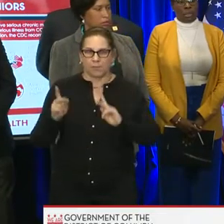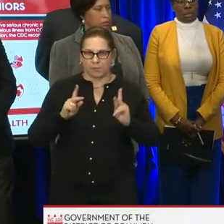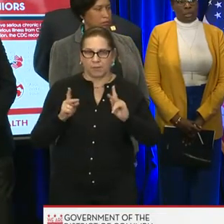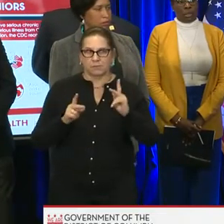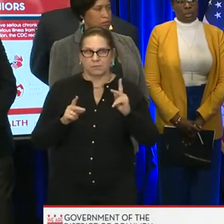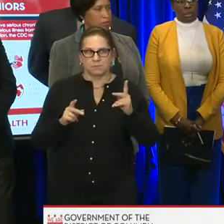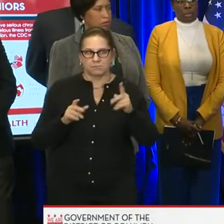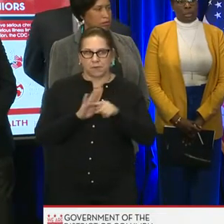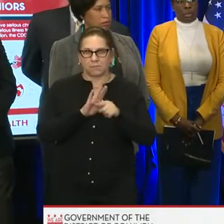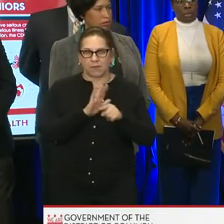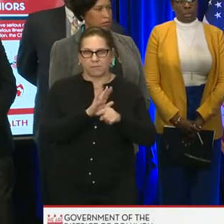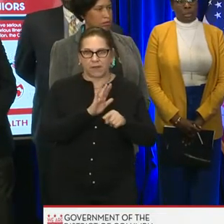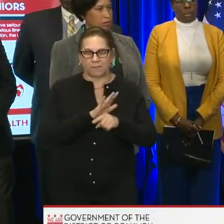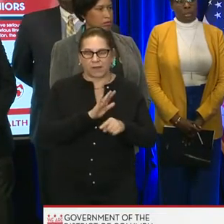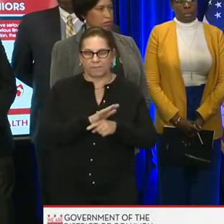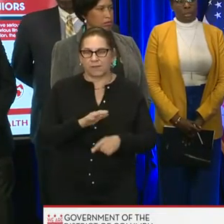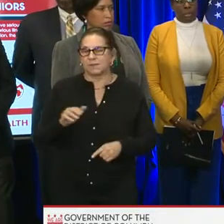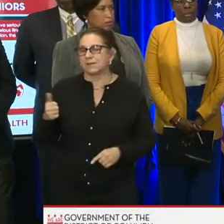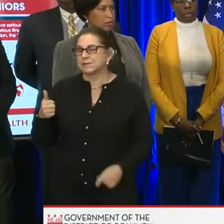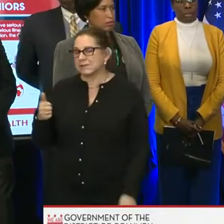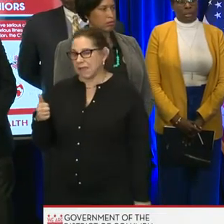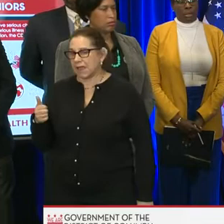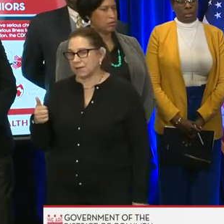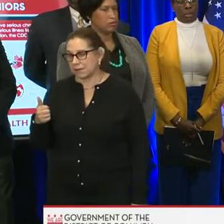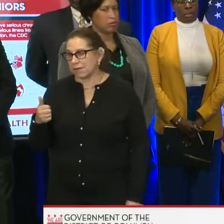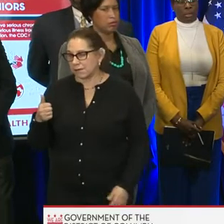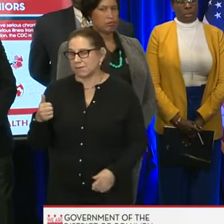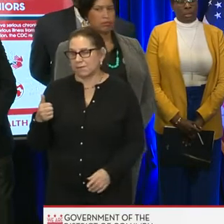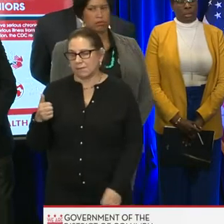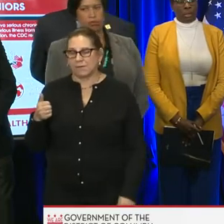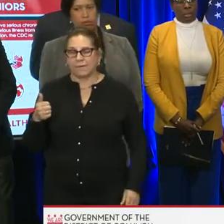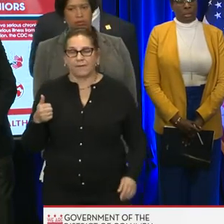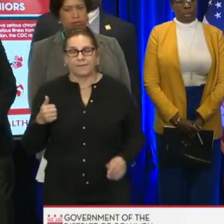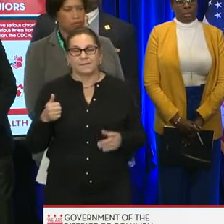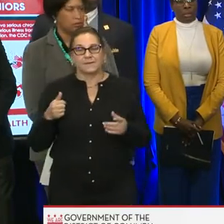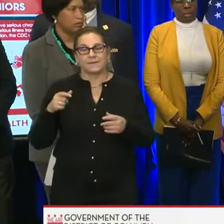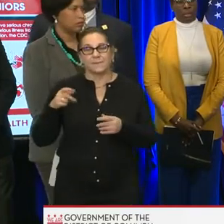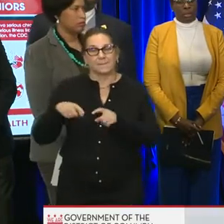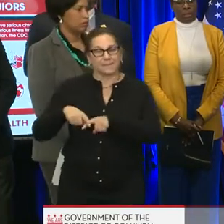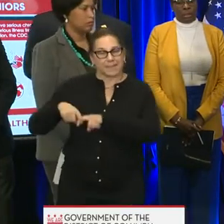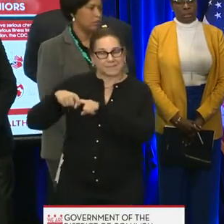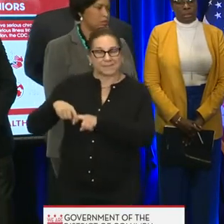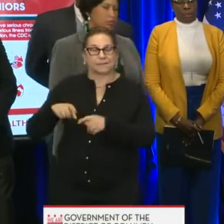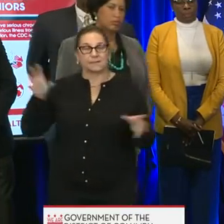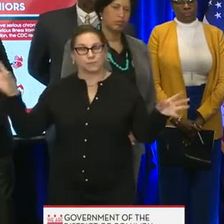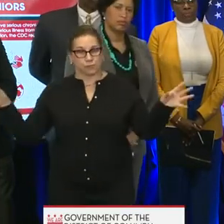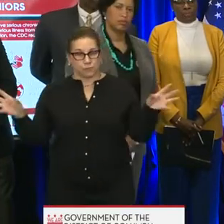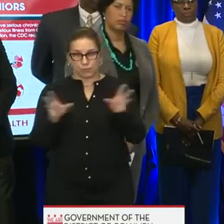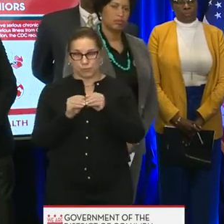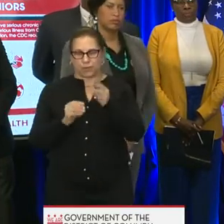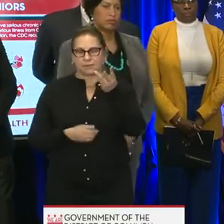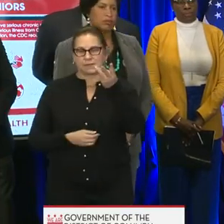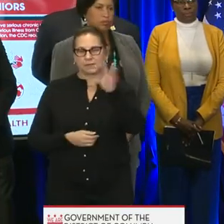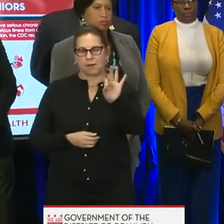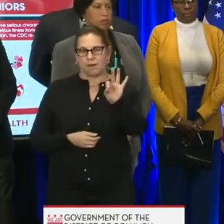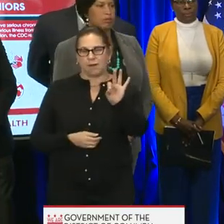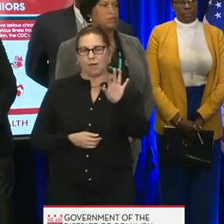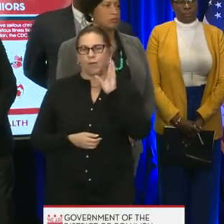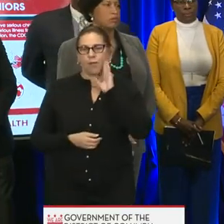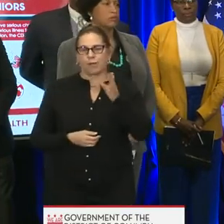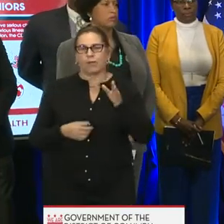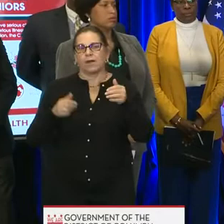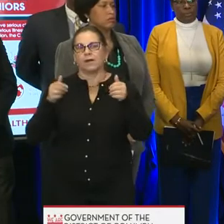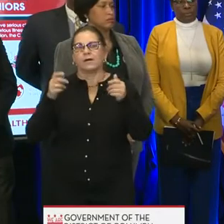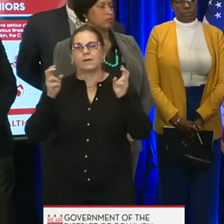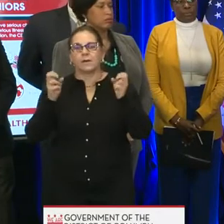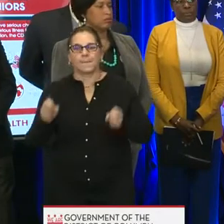that are pending. So we have a total of 69. We will begin to post these results, and we will also obtain from DC